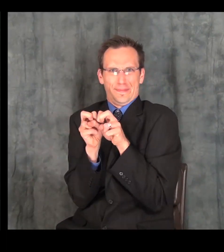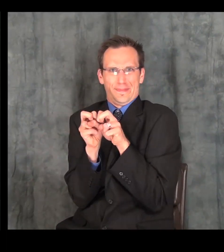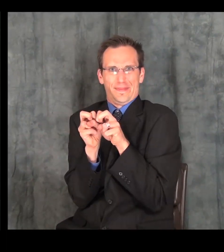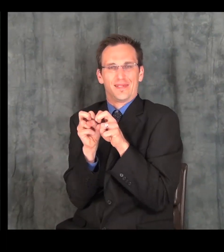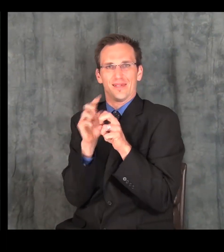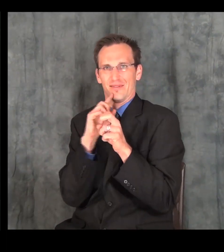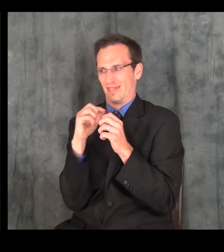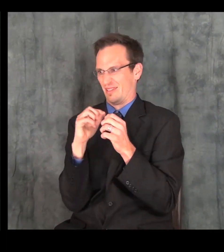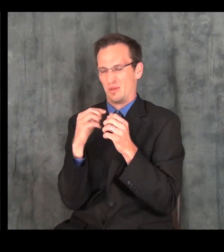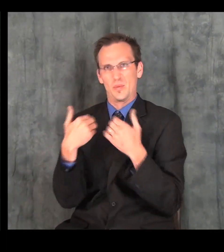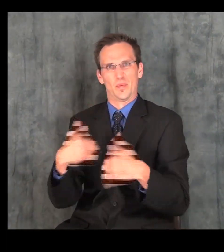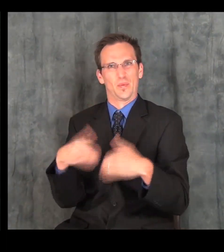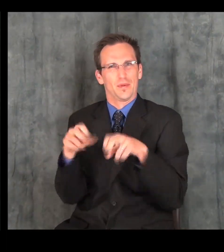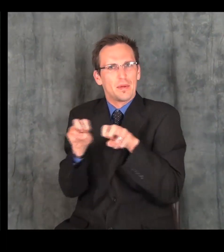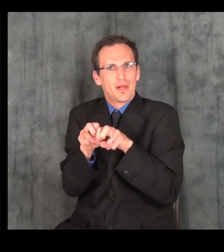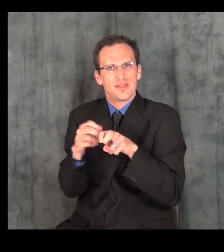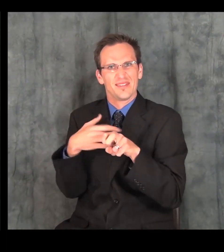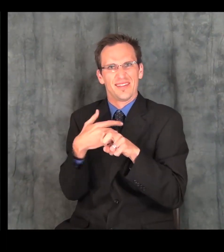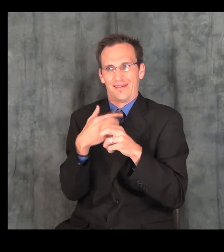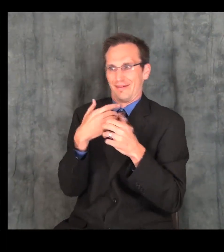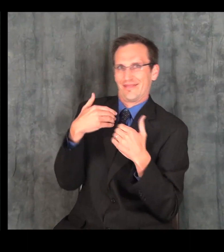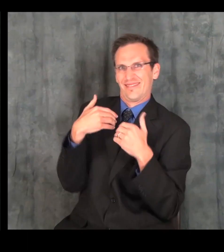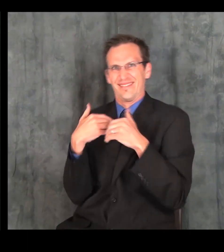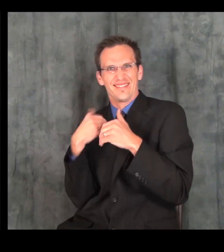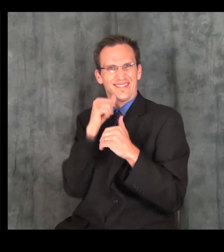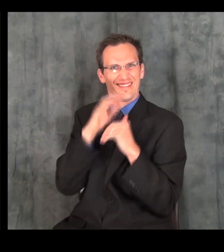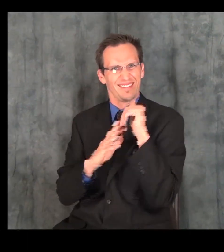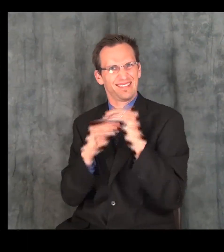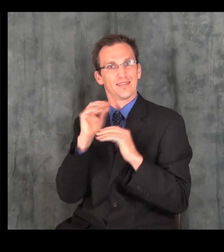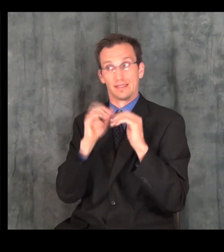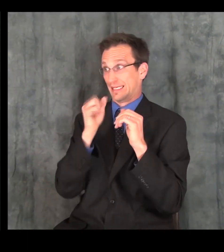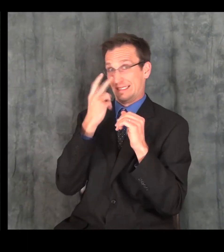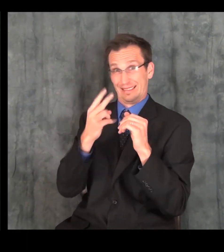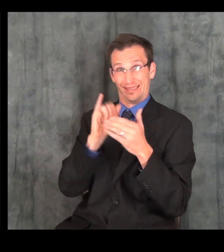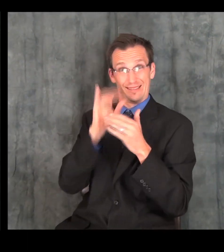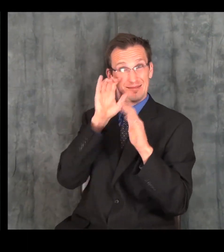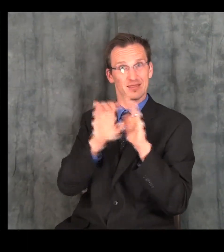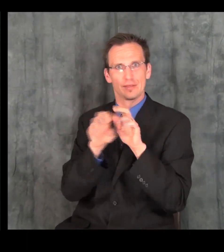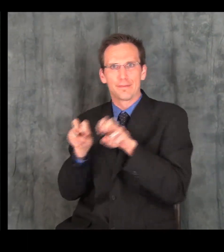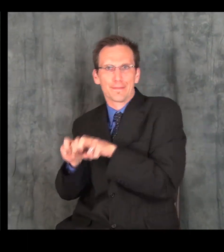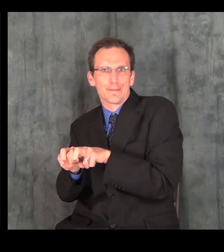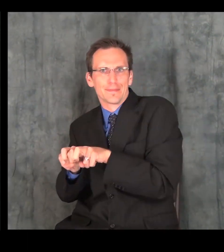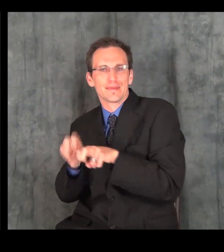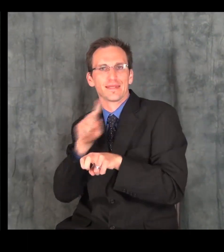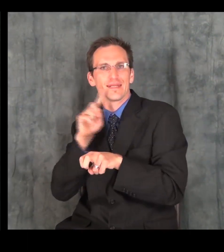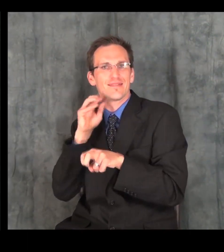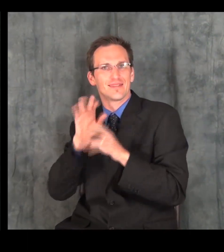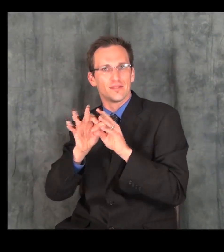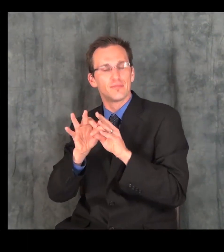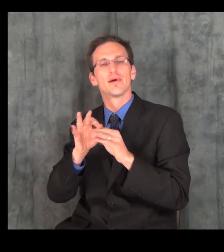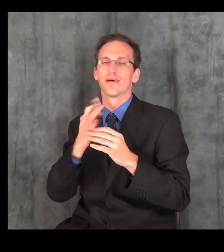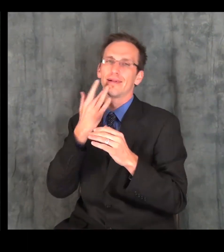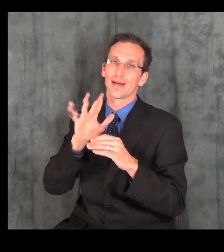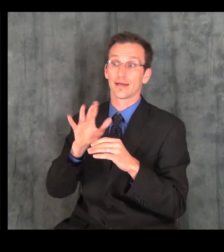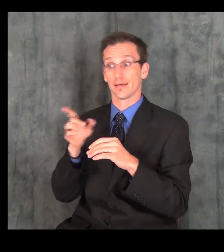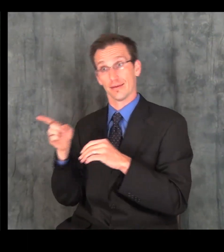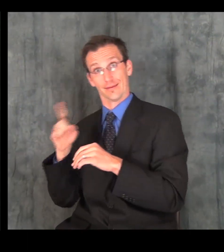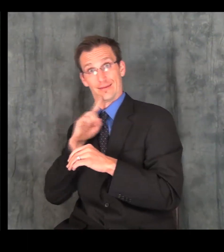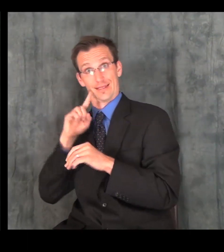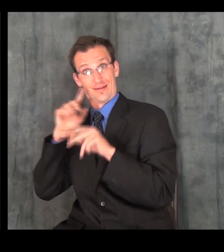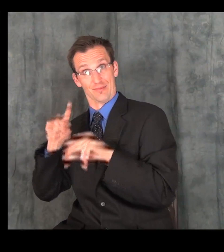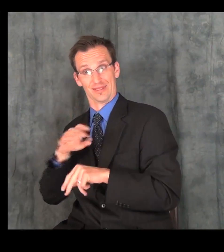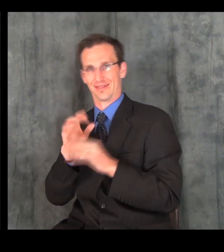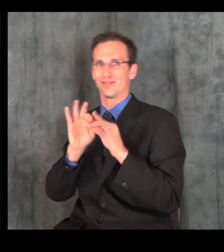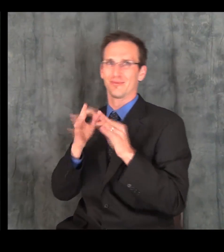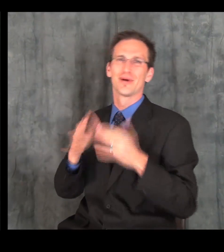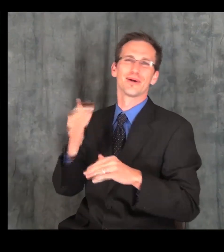close together. Their knees were almost touching, you can just about see from the picture on the PowerPoint slide. And luckily they actually knew each other, this deaf person and the interpreter